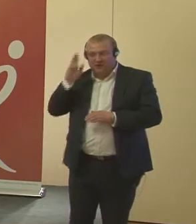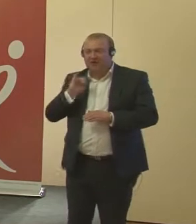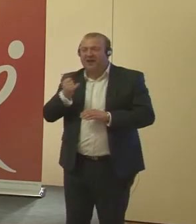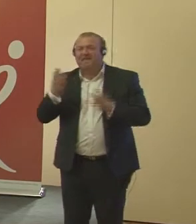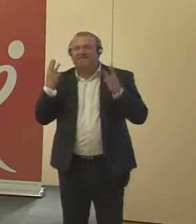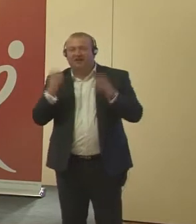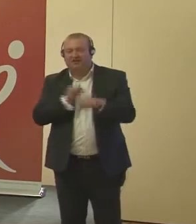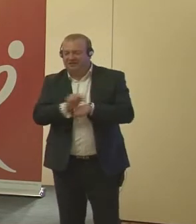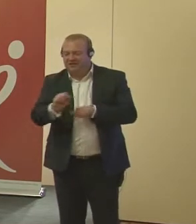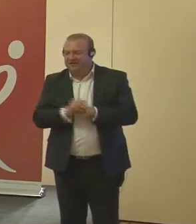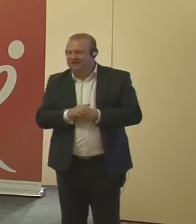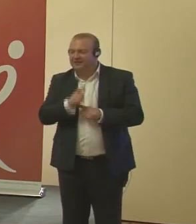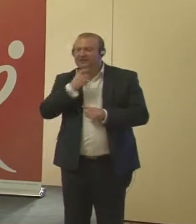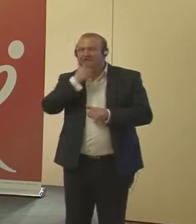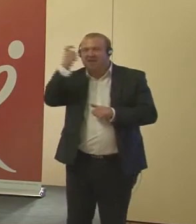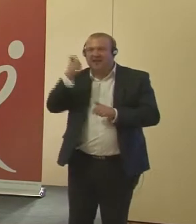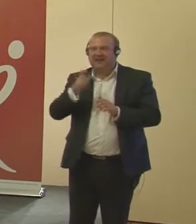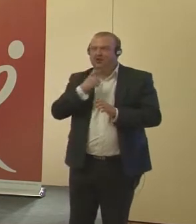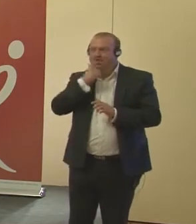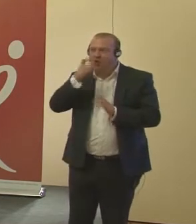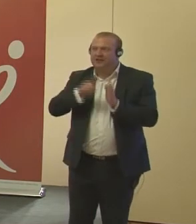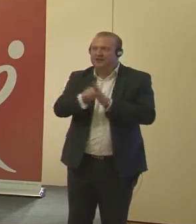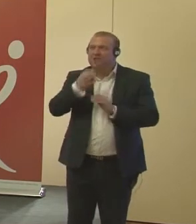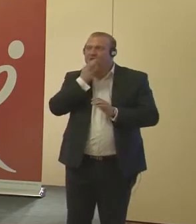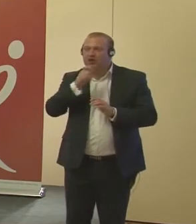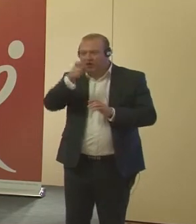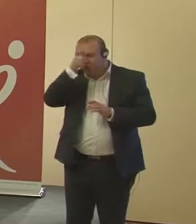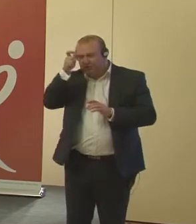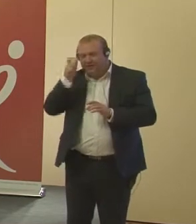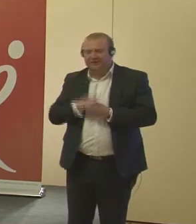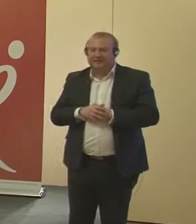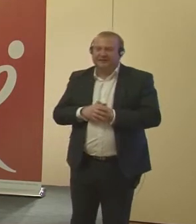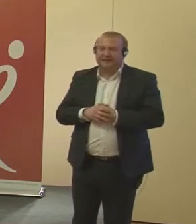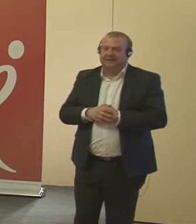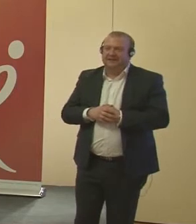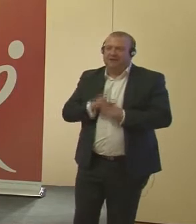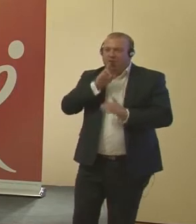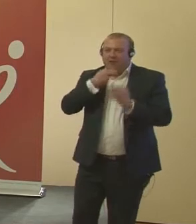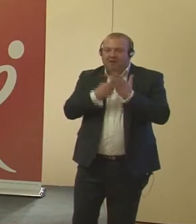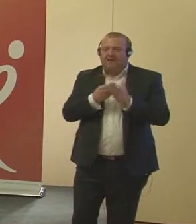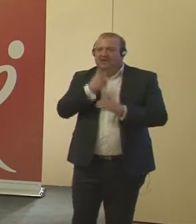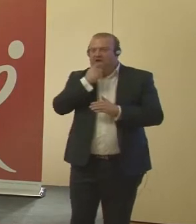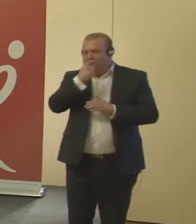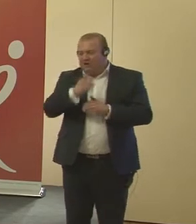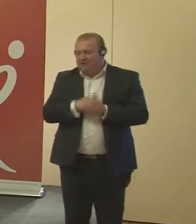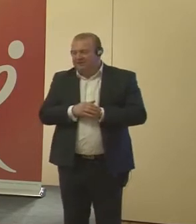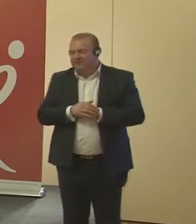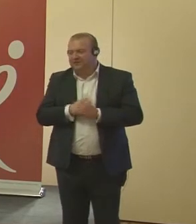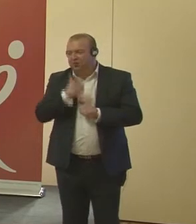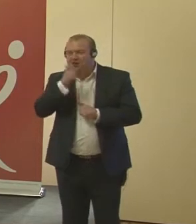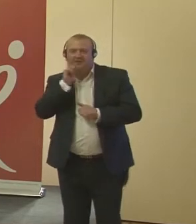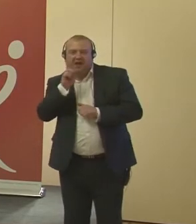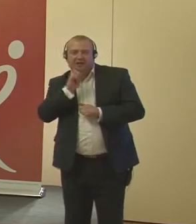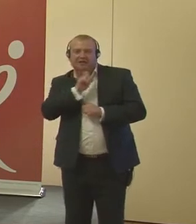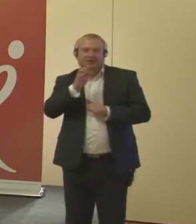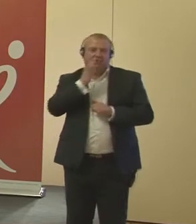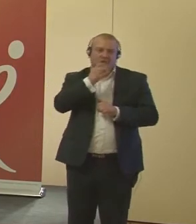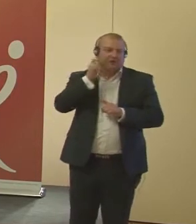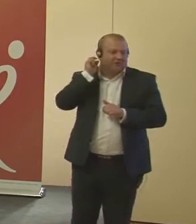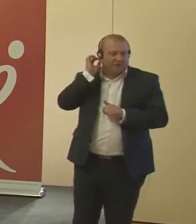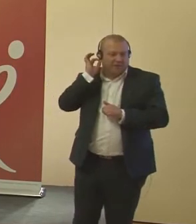high incident issue for most countries and for most schools. And the service provides expertise